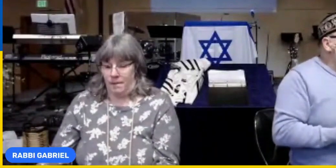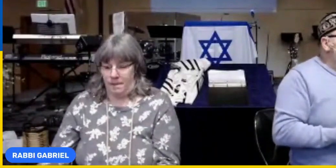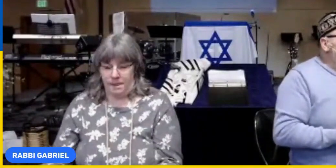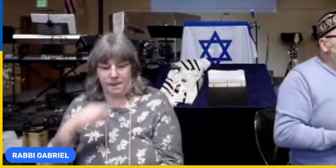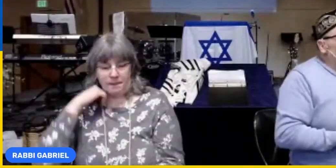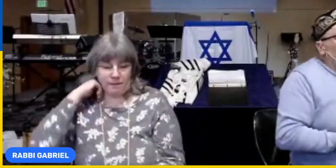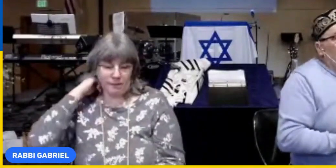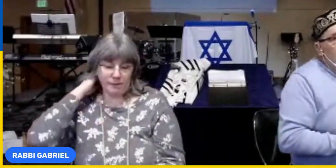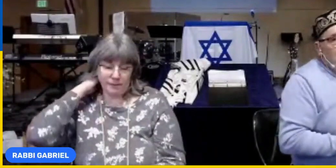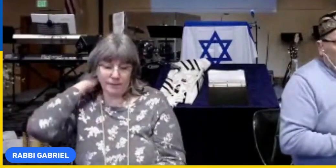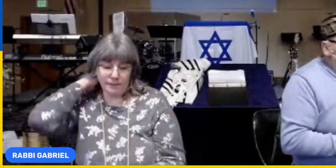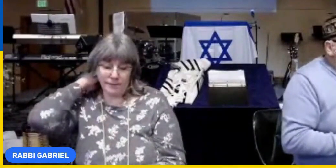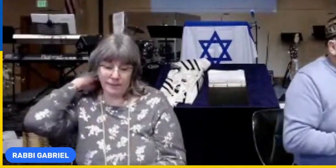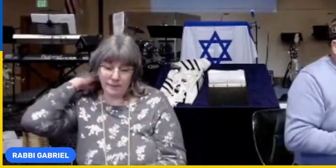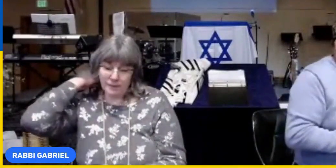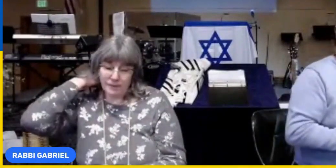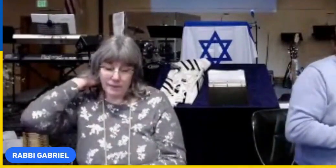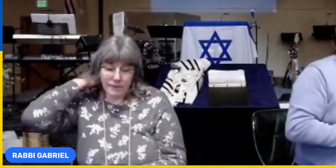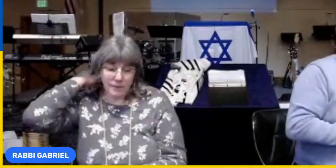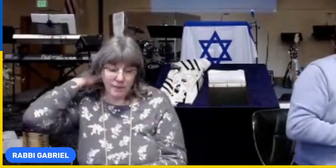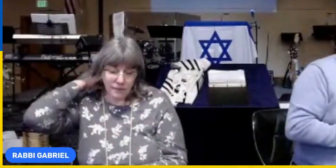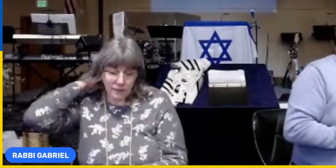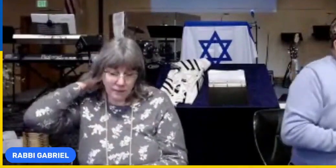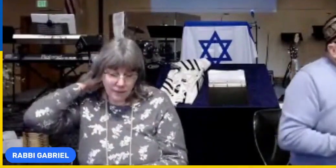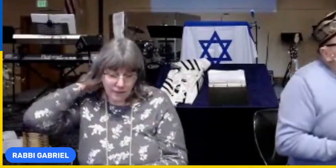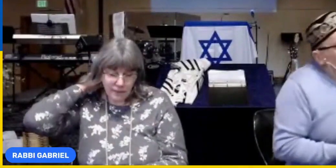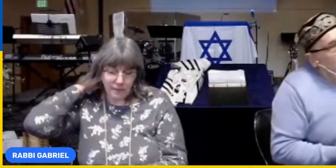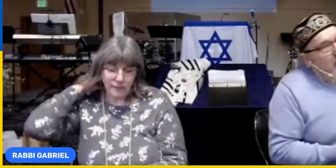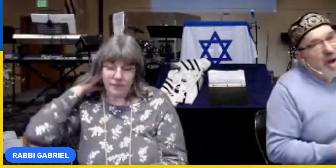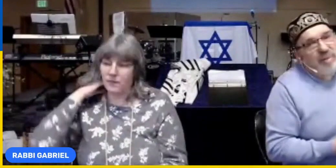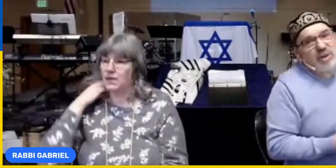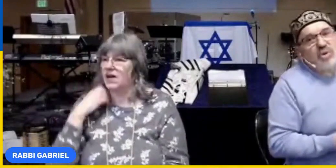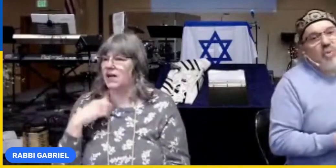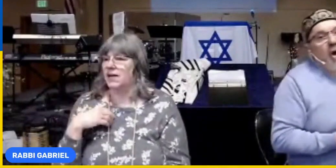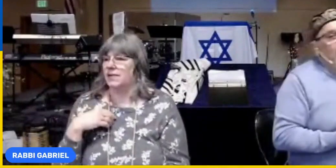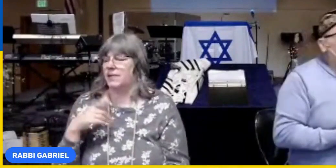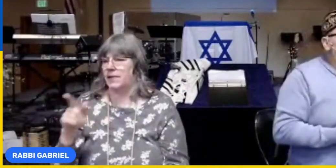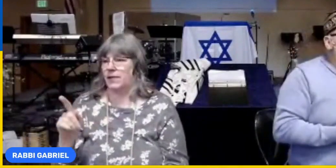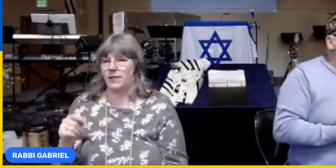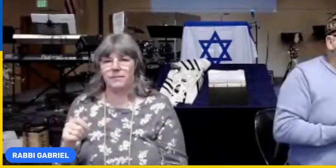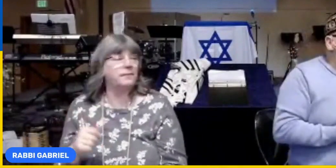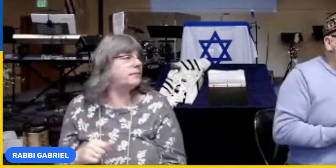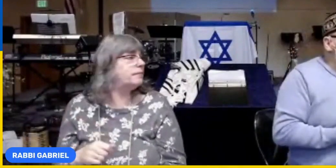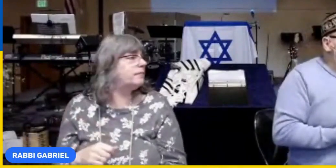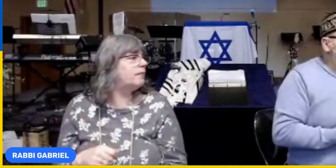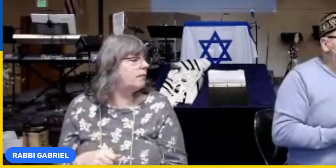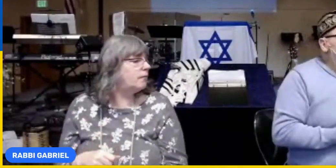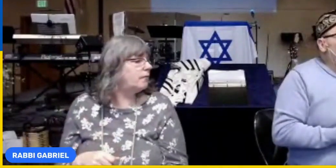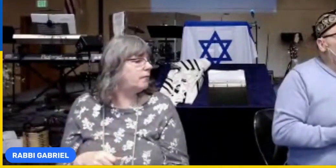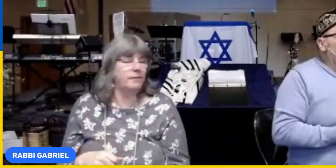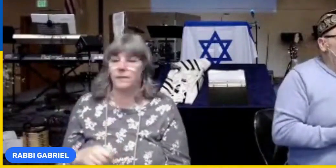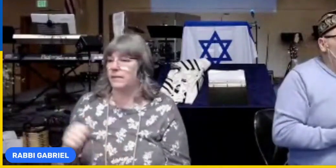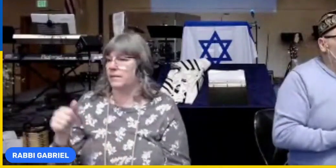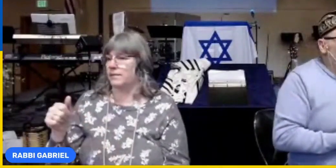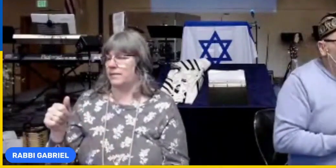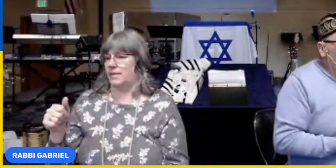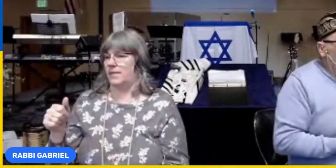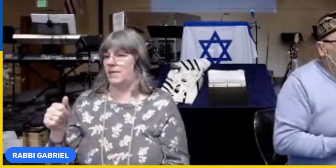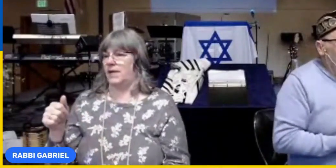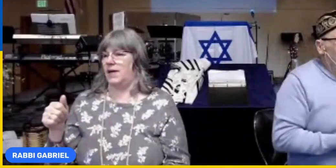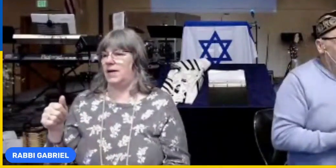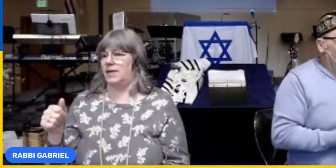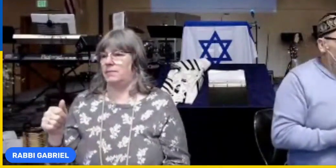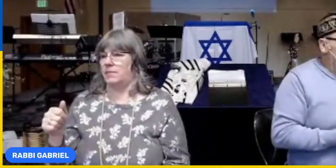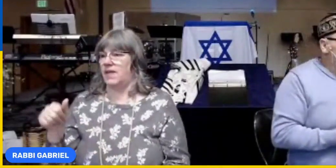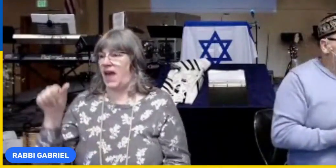You know, it's talk about continence. The Antichrist is described as the one with a proud